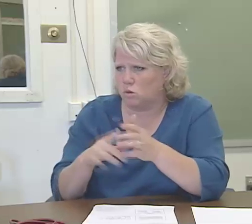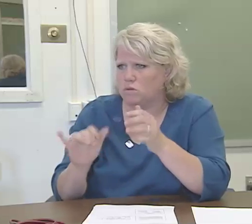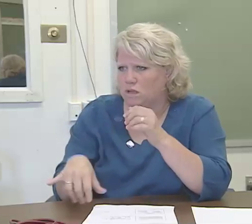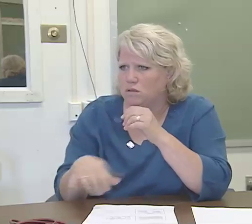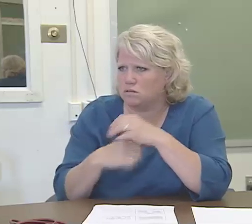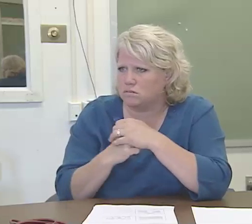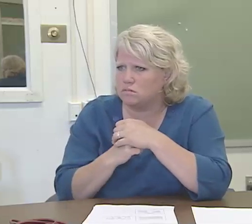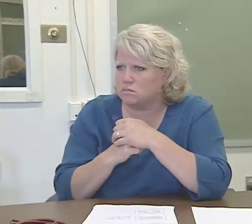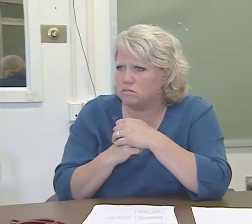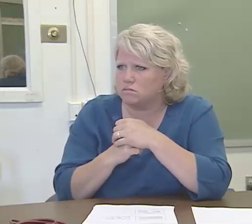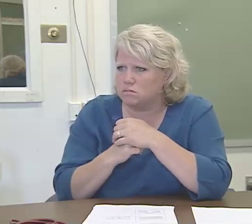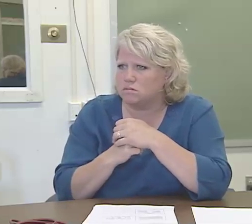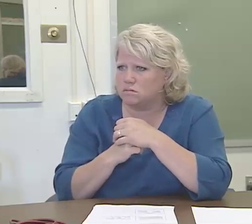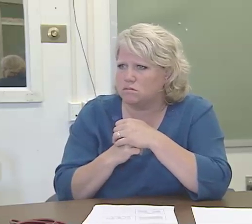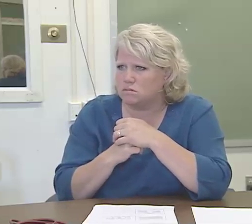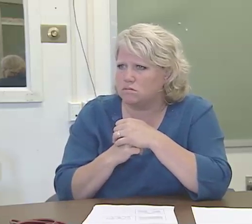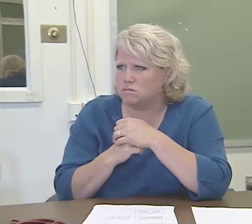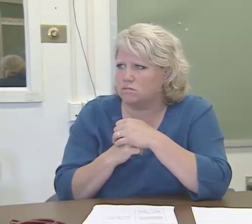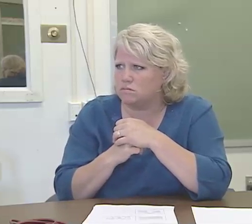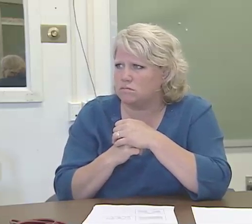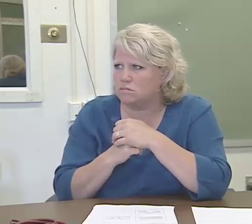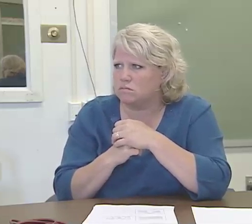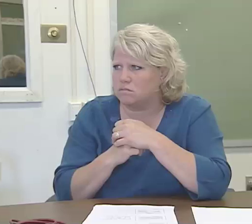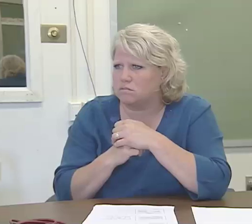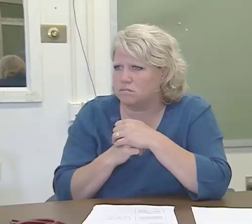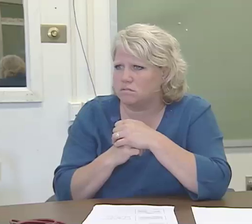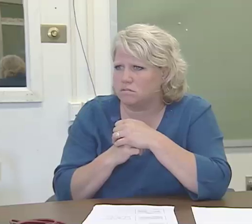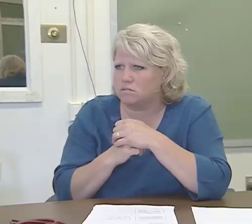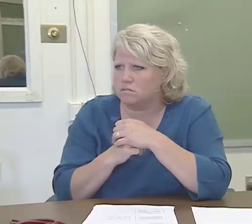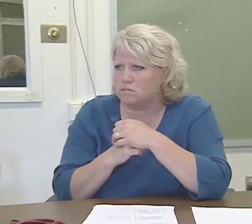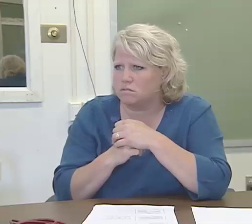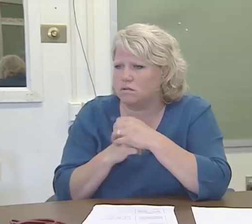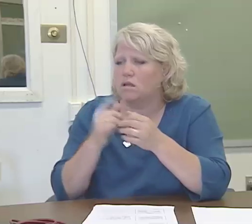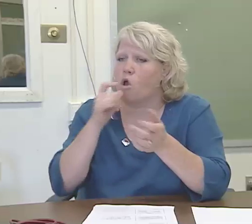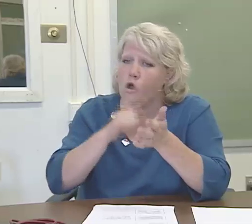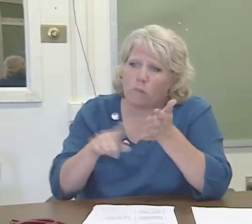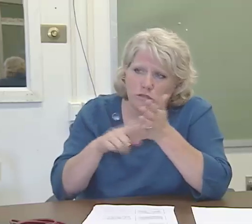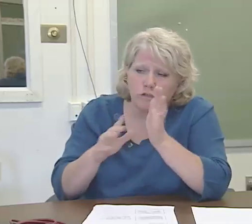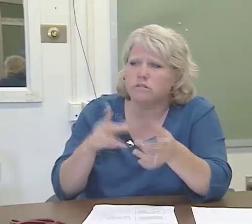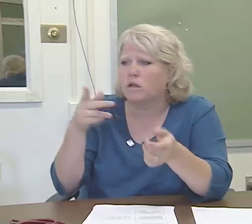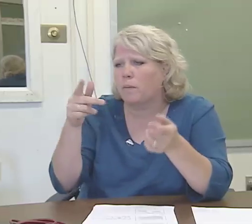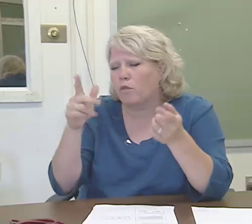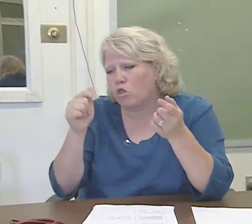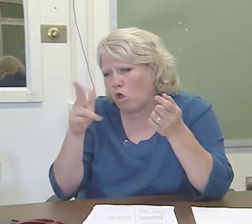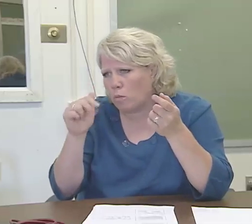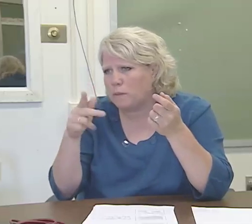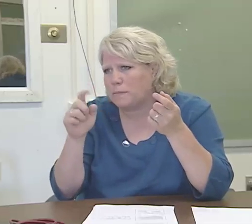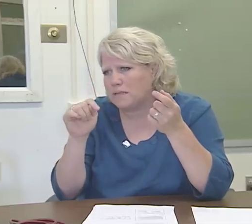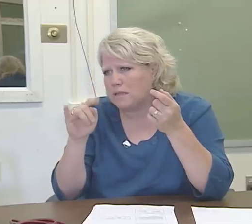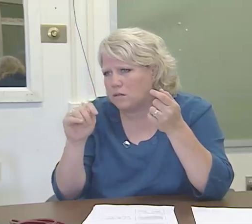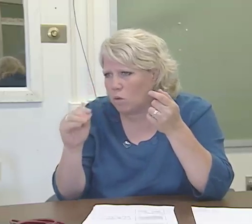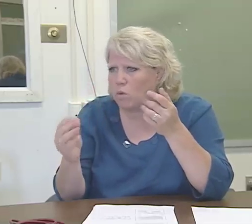how we allocate language, and research shows that that balance does need to shift based on the individual needs